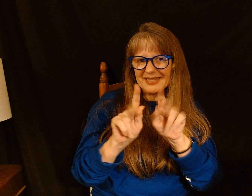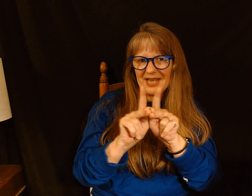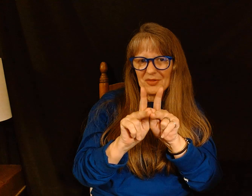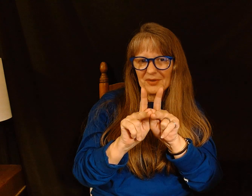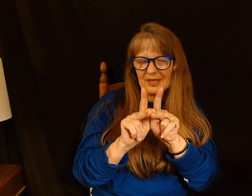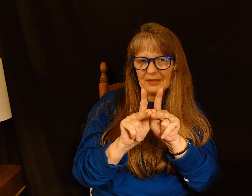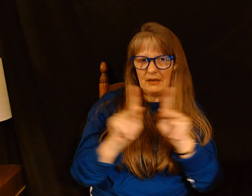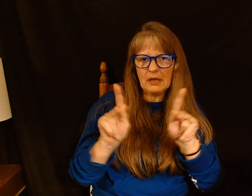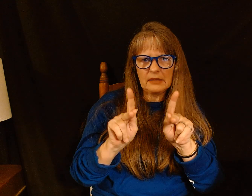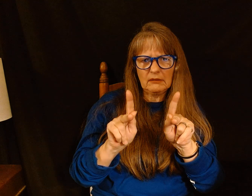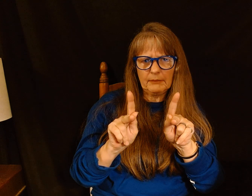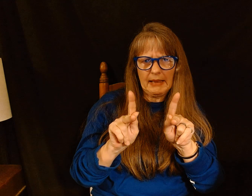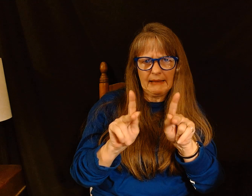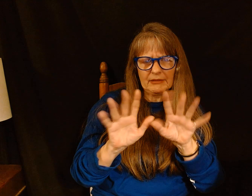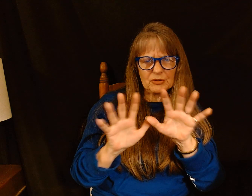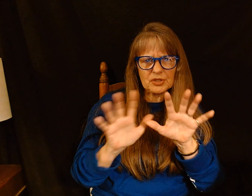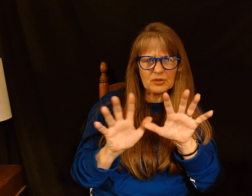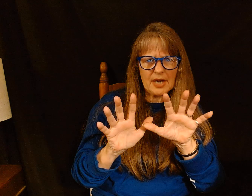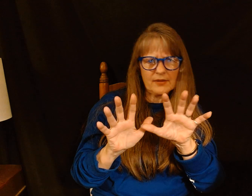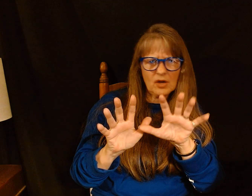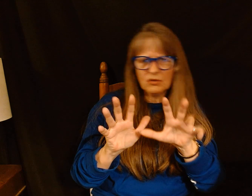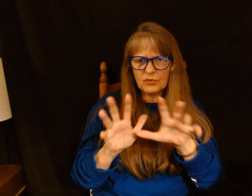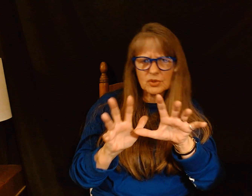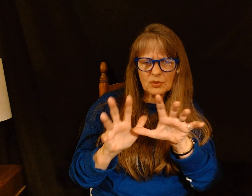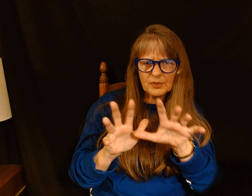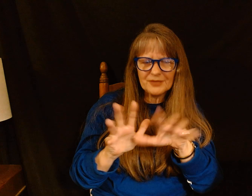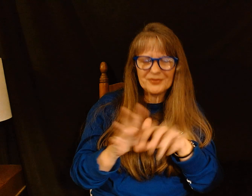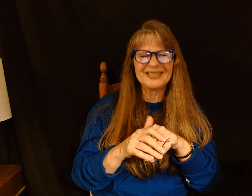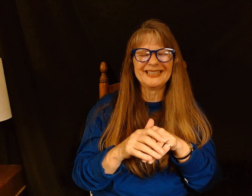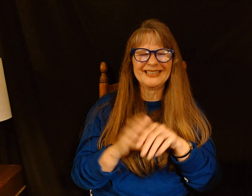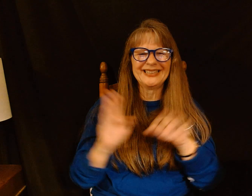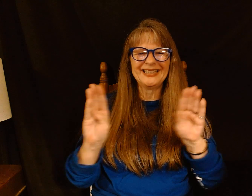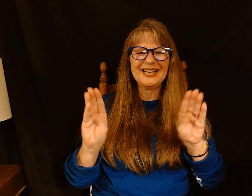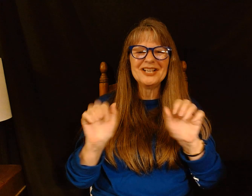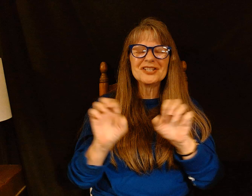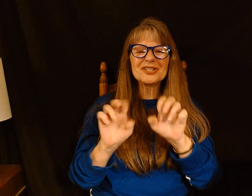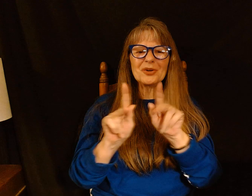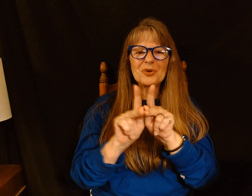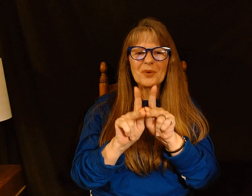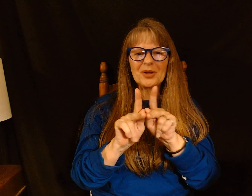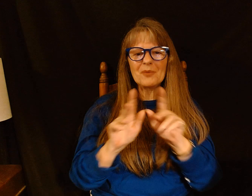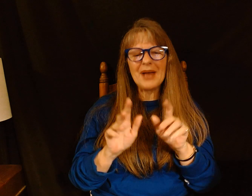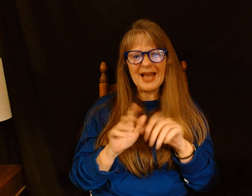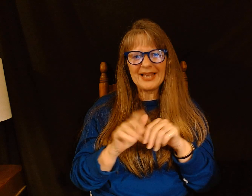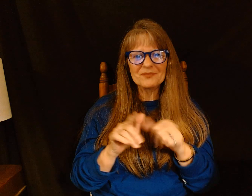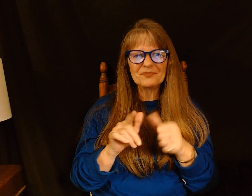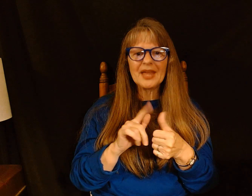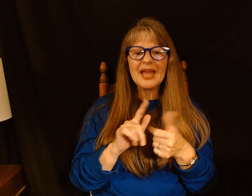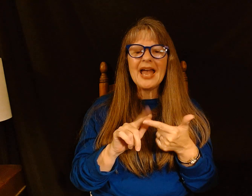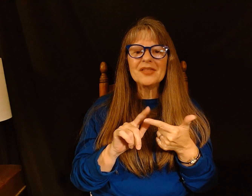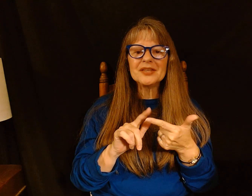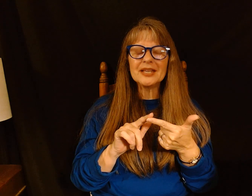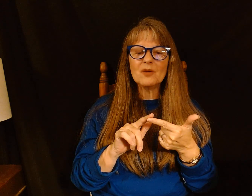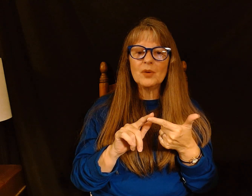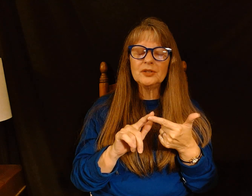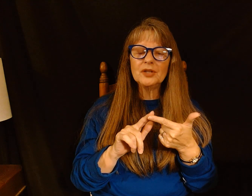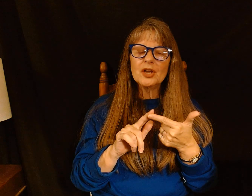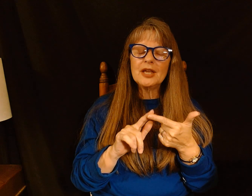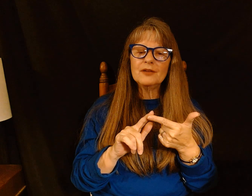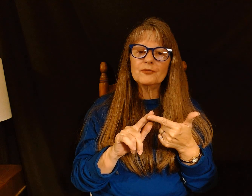together again. Not like they're back and they're still kind of, oh, there's still a rift. So you want to go back. And then the second one, if you